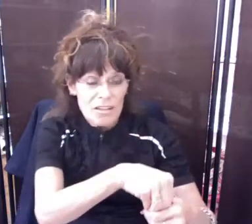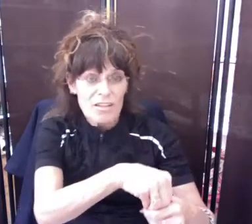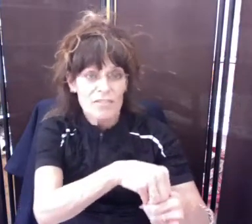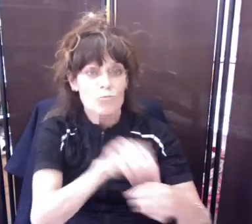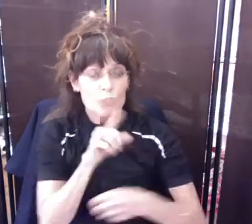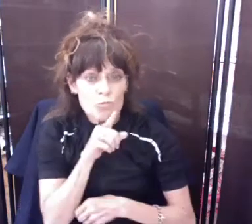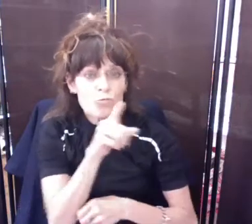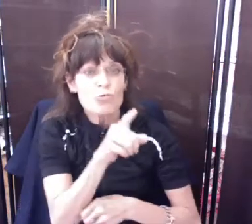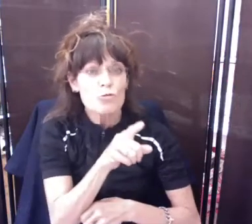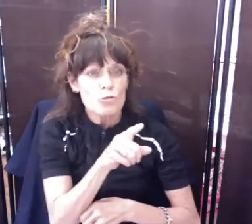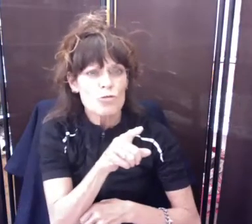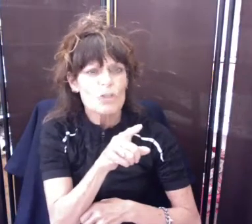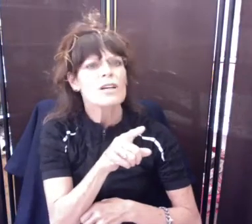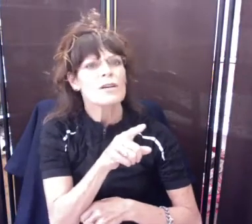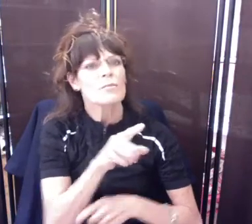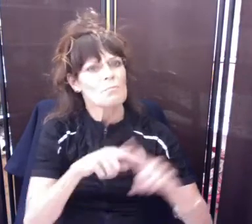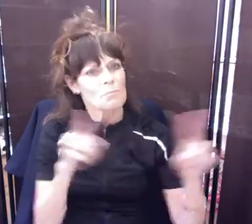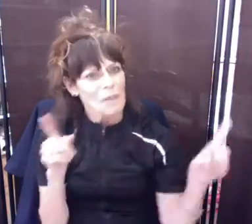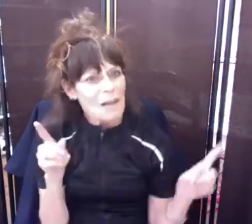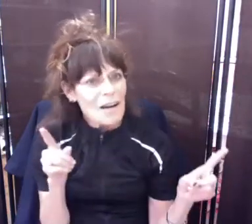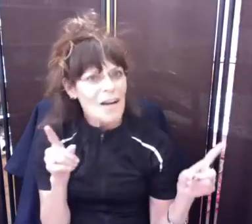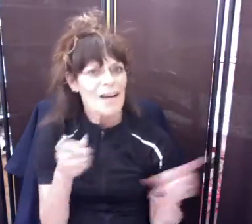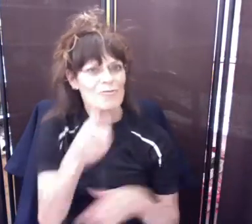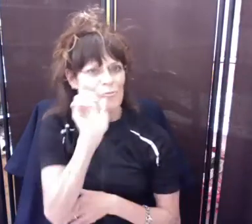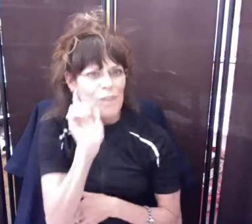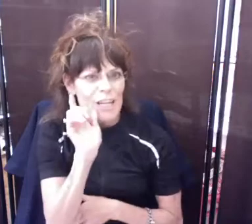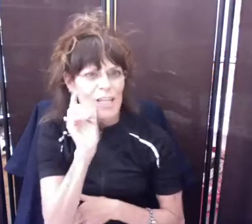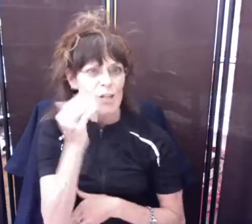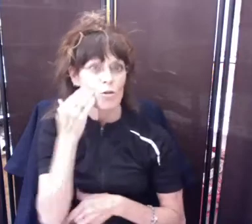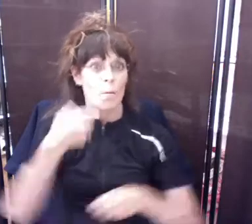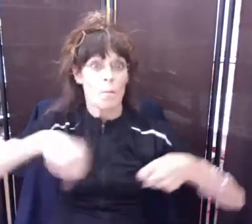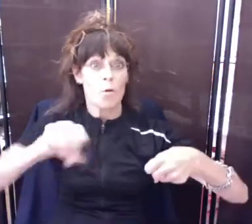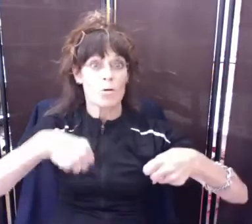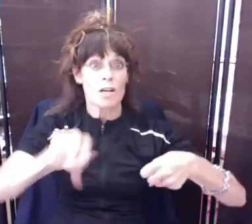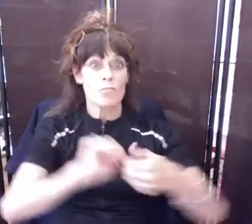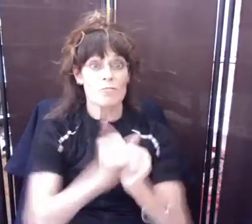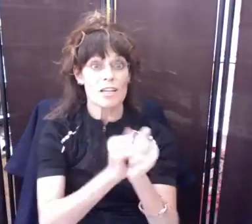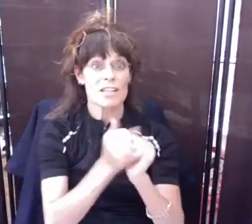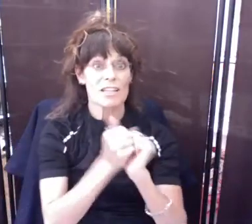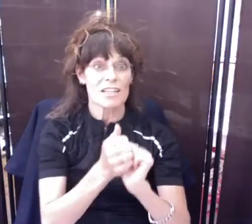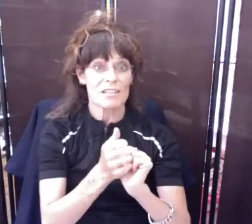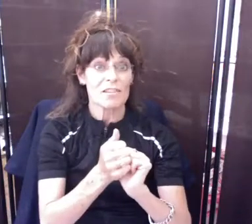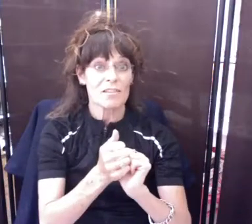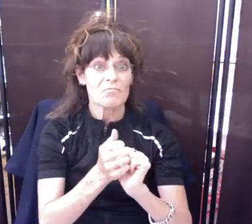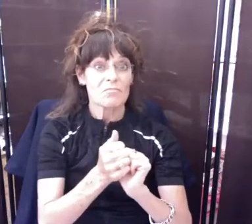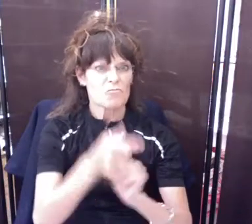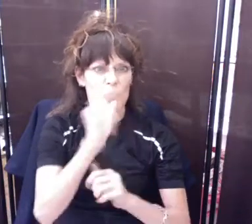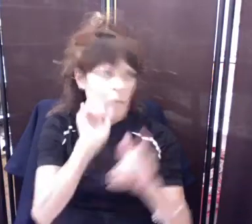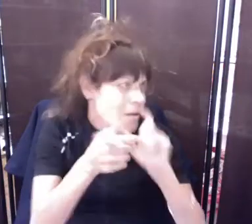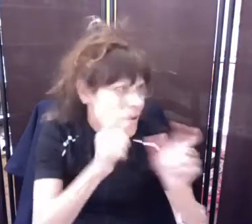drink doing. So I race motorcycles. You can do that drunk. It's not recommended if you're new or just coming back, but you can do